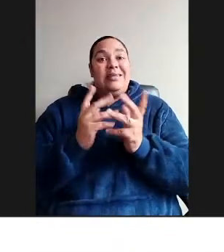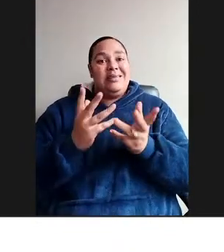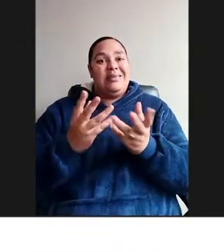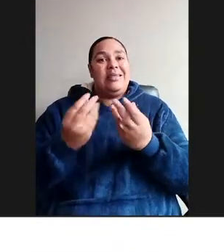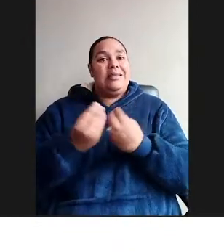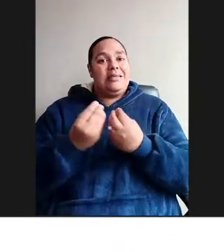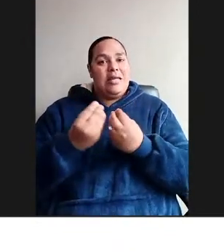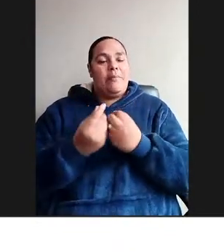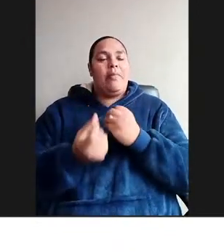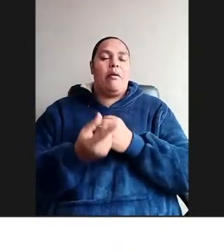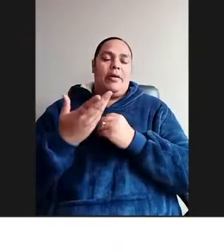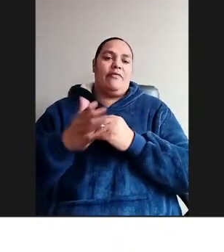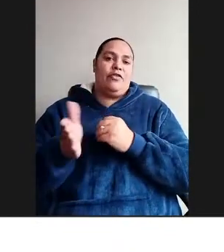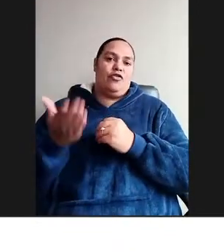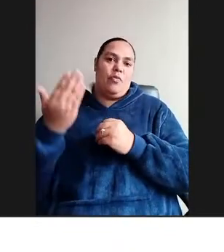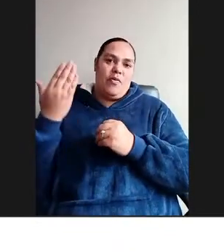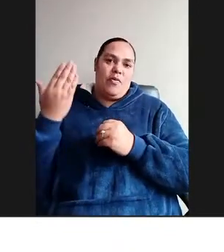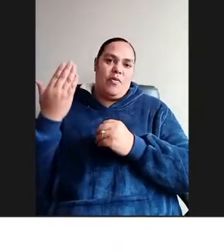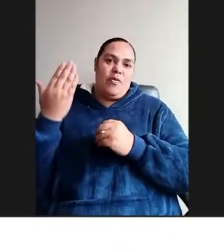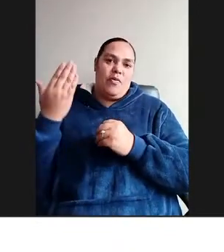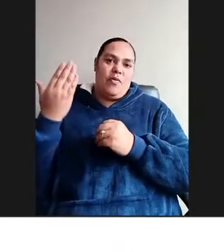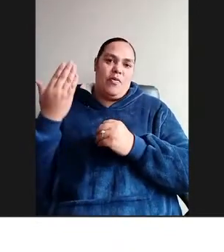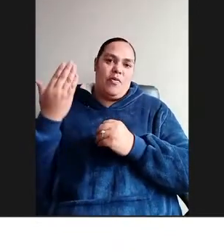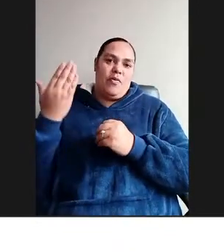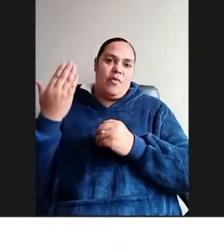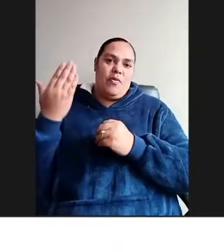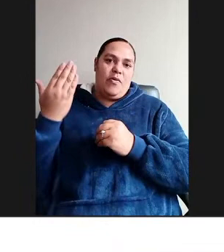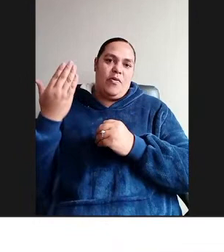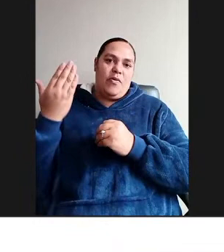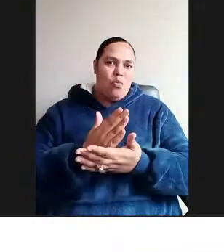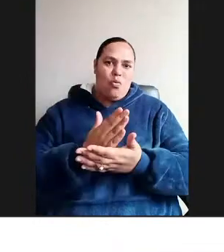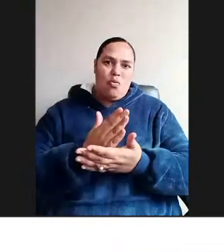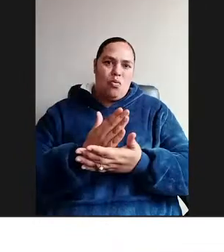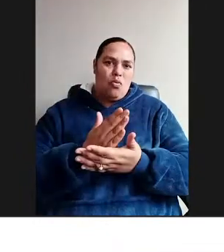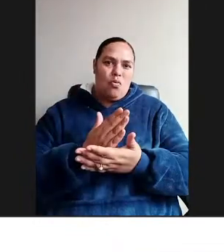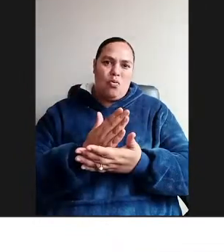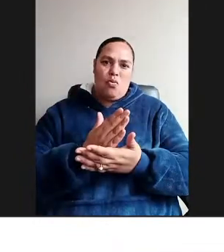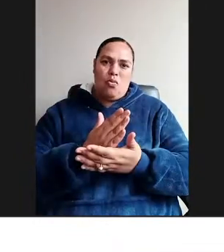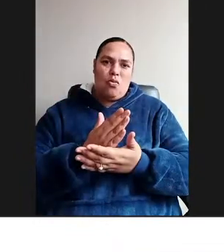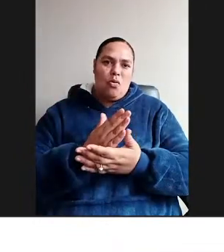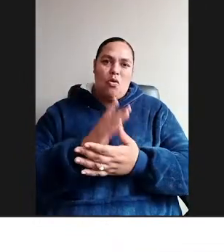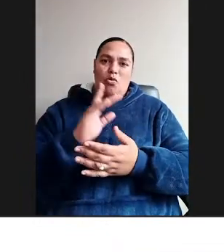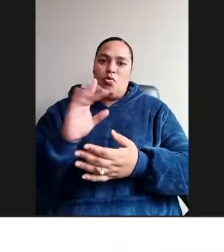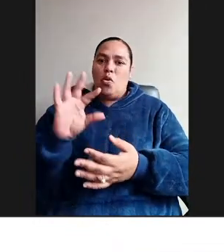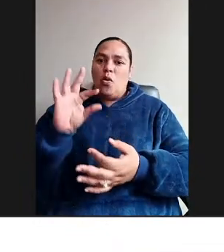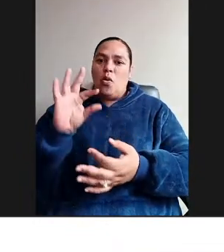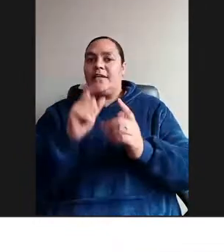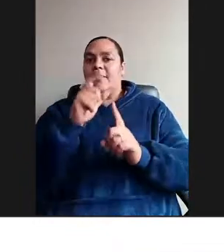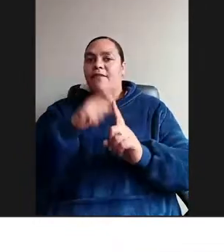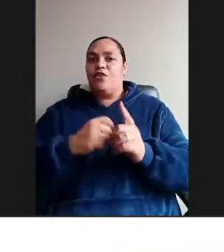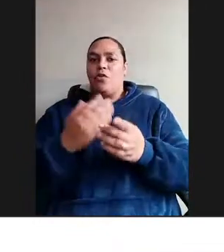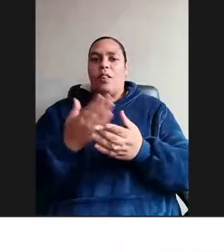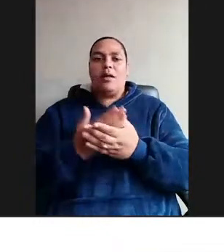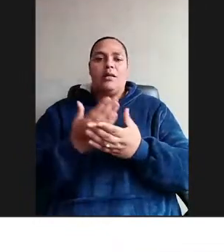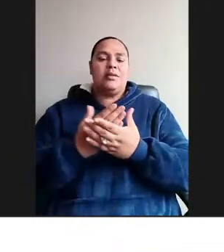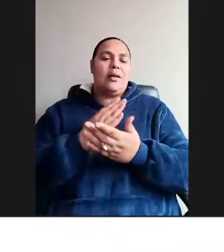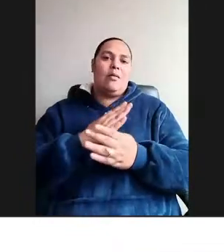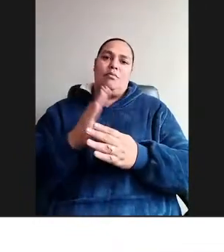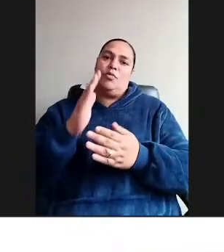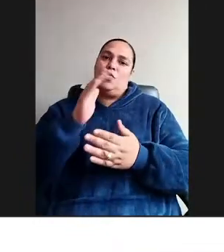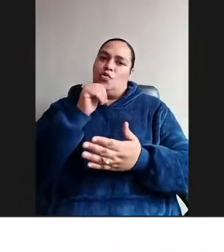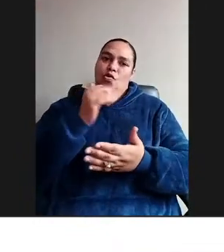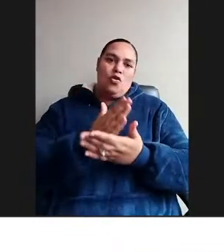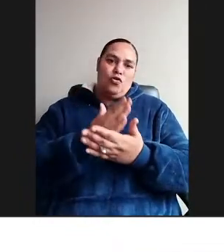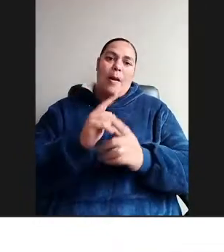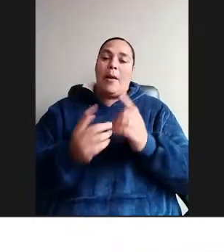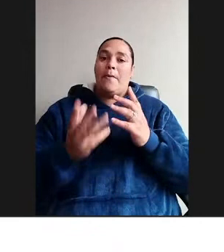happened. I'm not sure of particular individual cases. Maybe Ms. Prakasim is able to